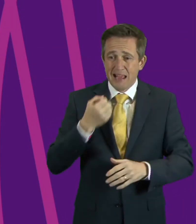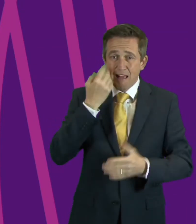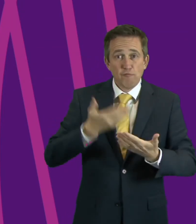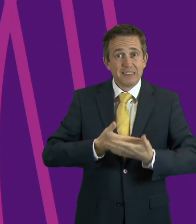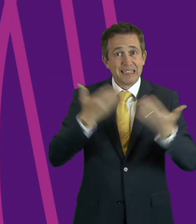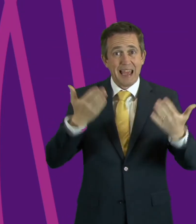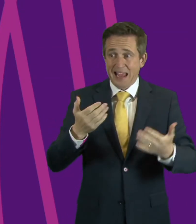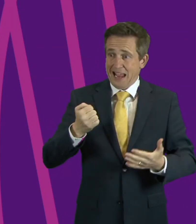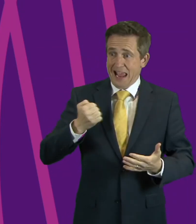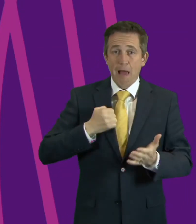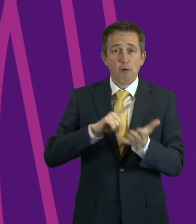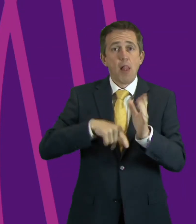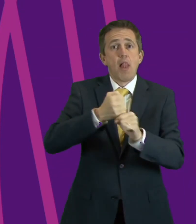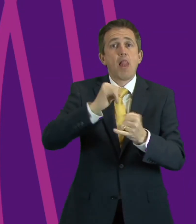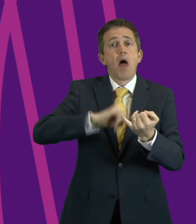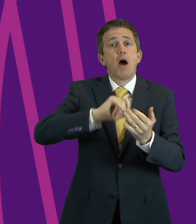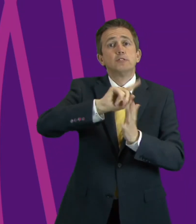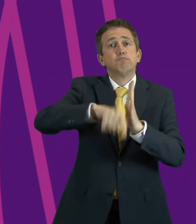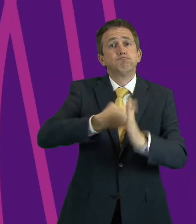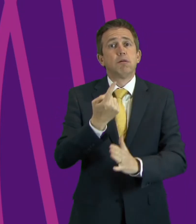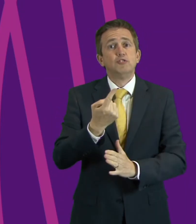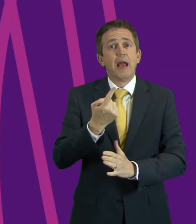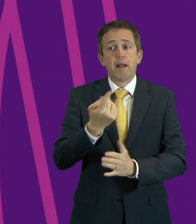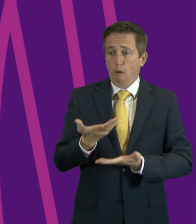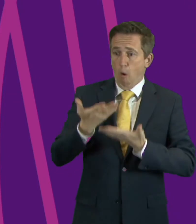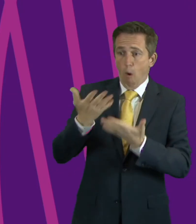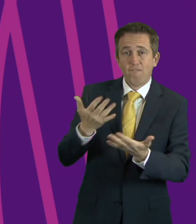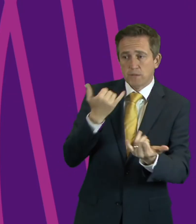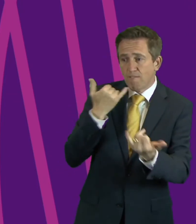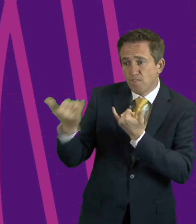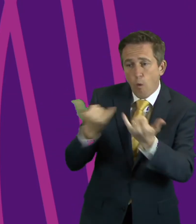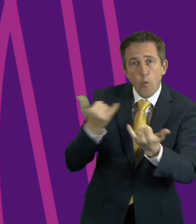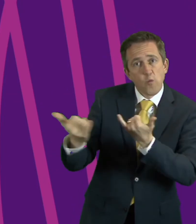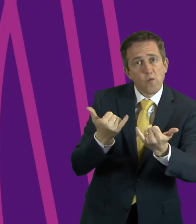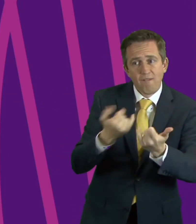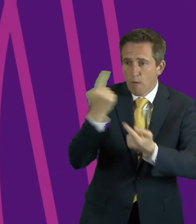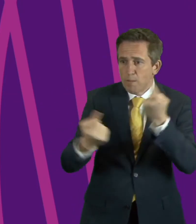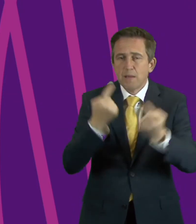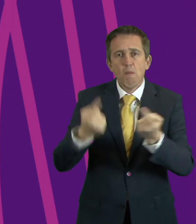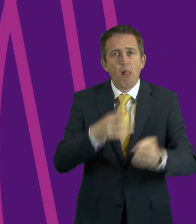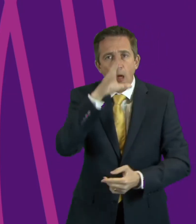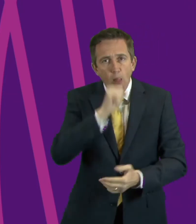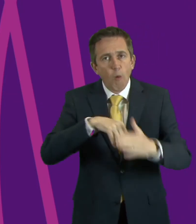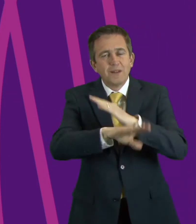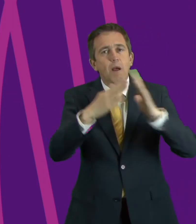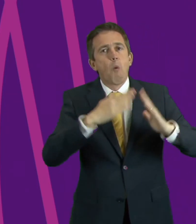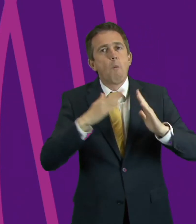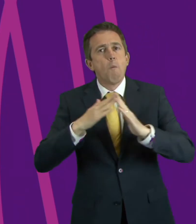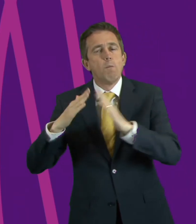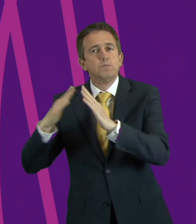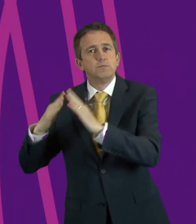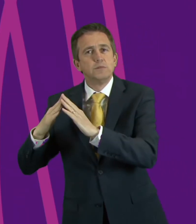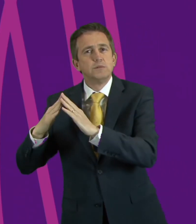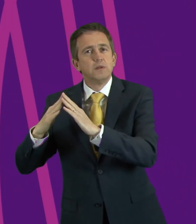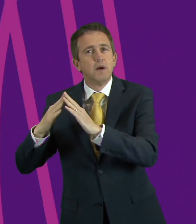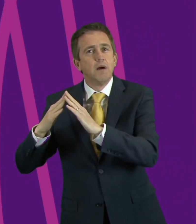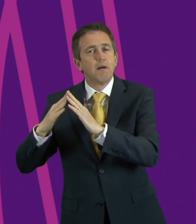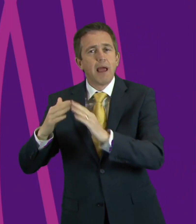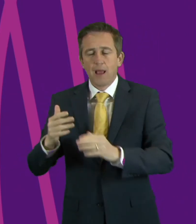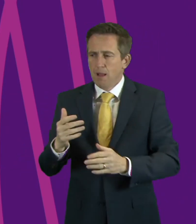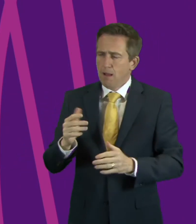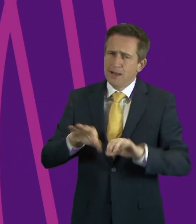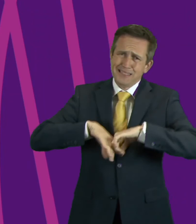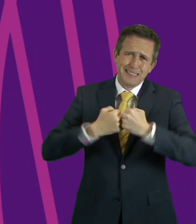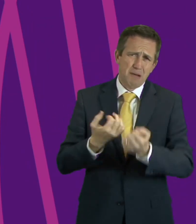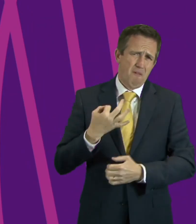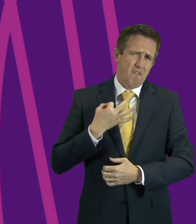Room, is offering a listening ear by telephone to those struggling at this time, but only thanks to the dedication of our team